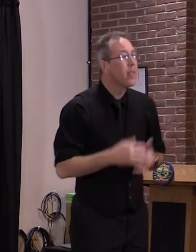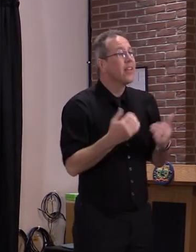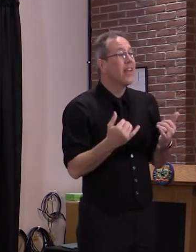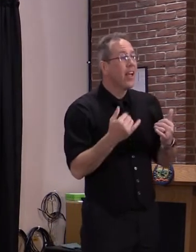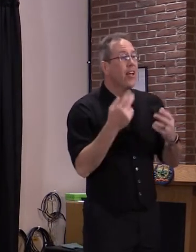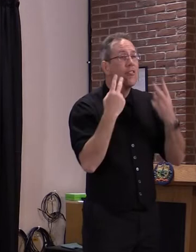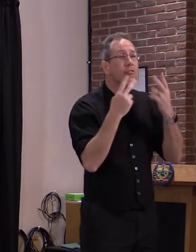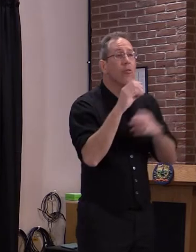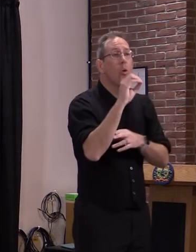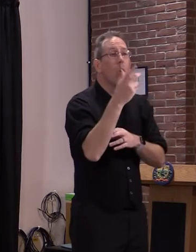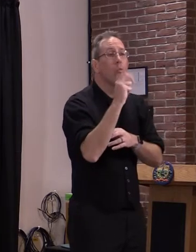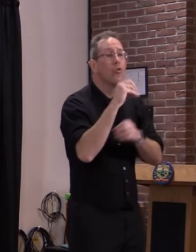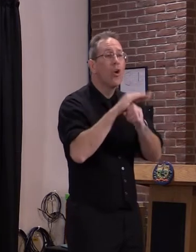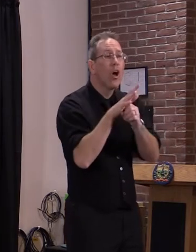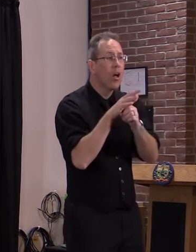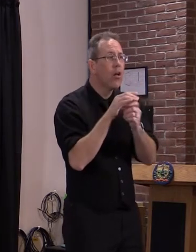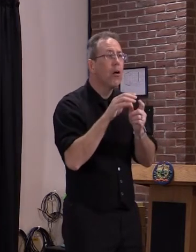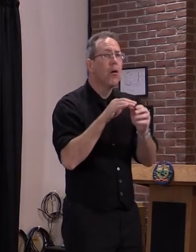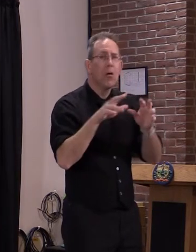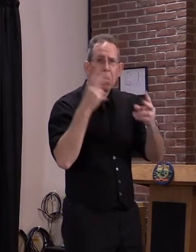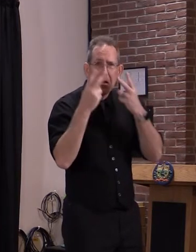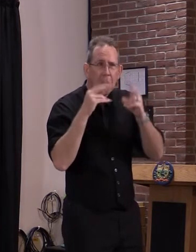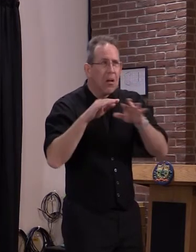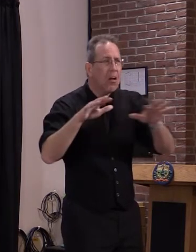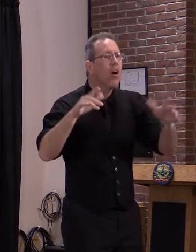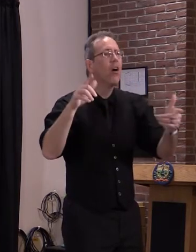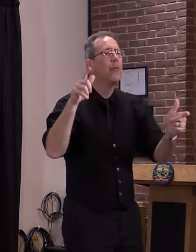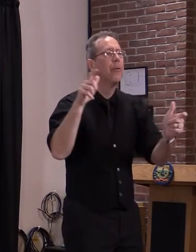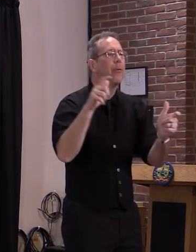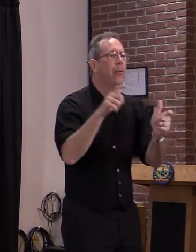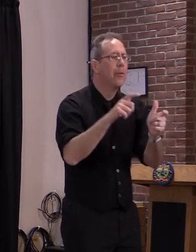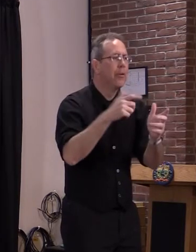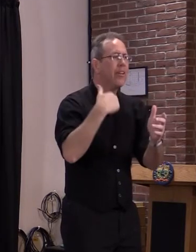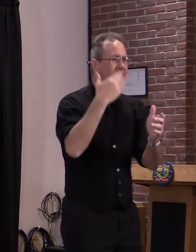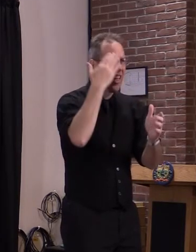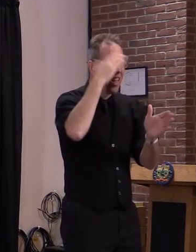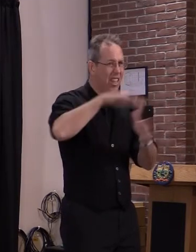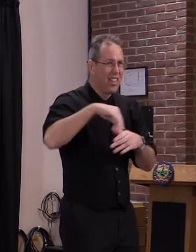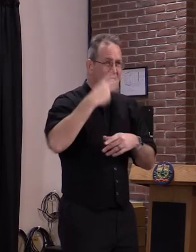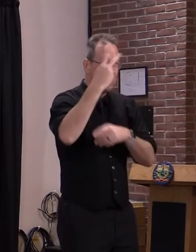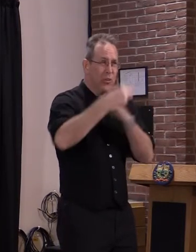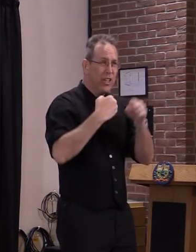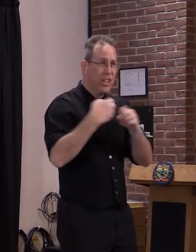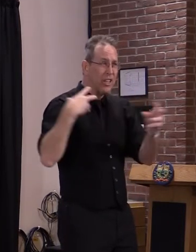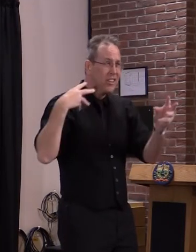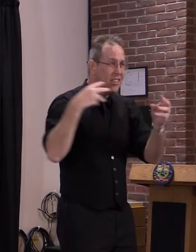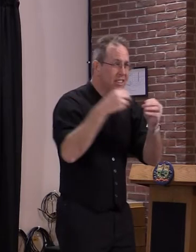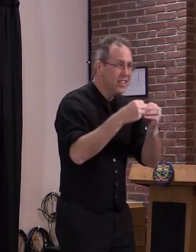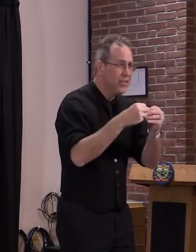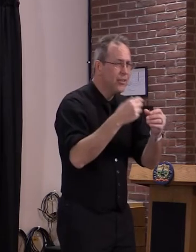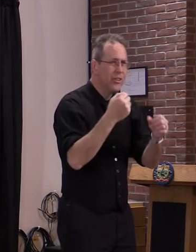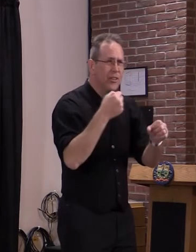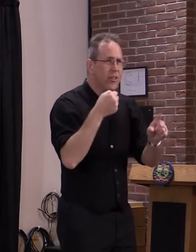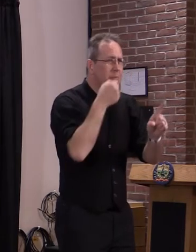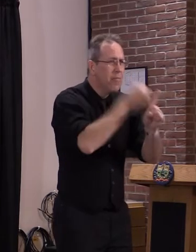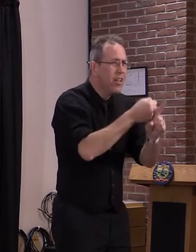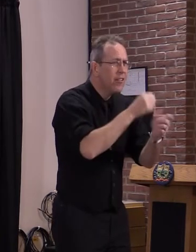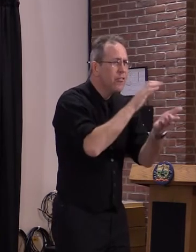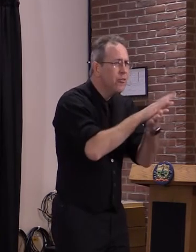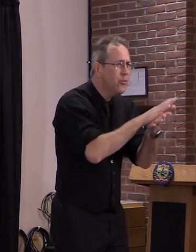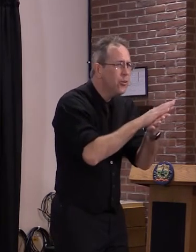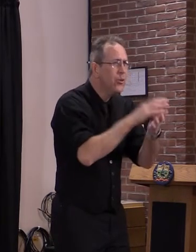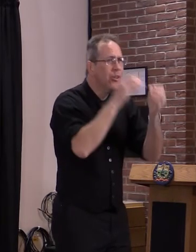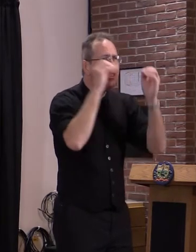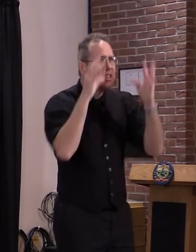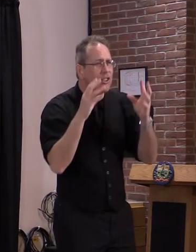focused effort on addressing the impact of the pandemic. So at the state level, right now with our state funds, we're talking in partnership